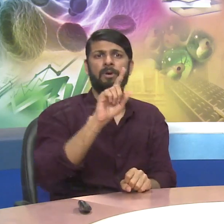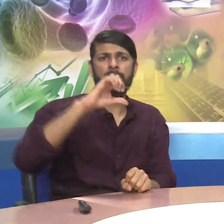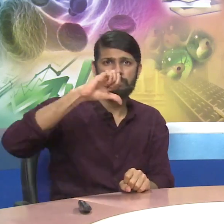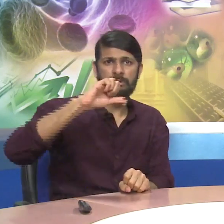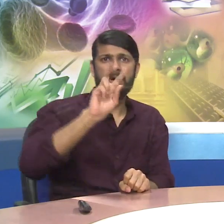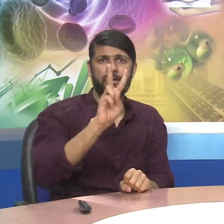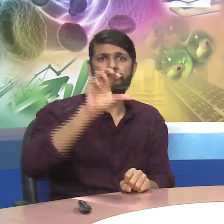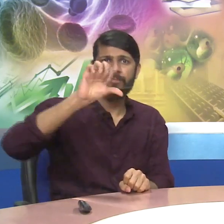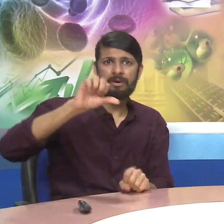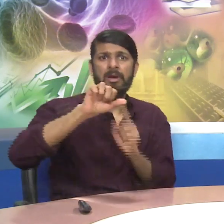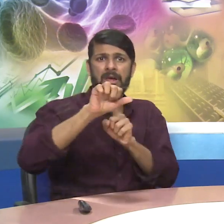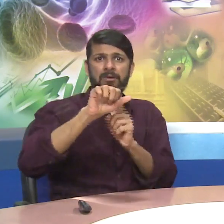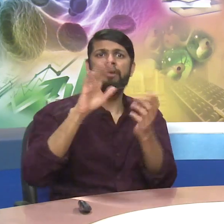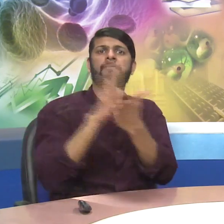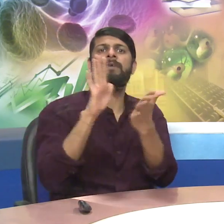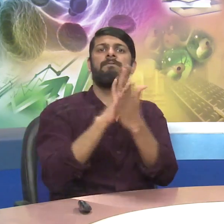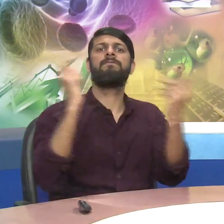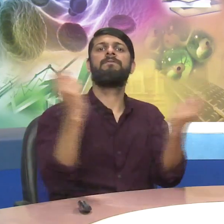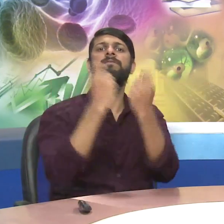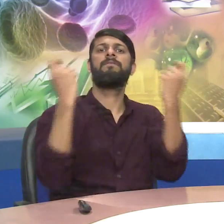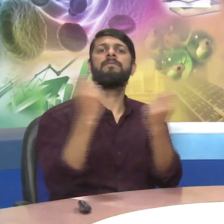On December 31st